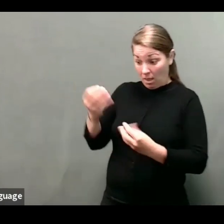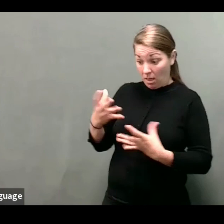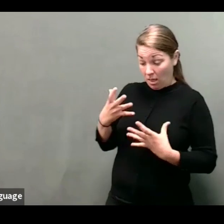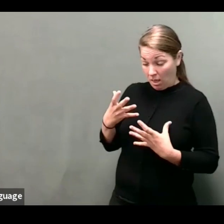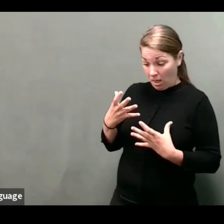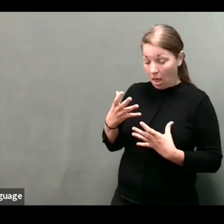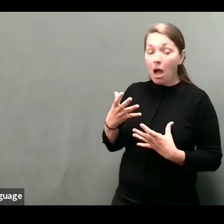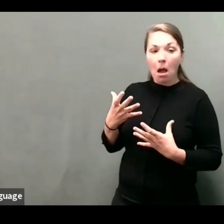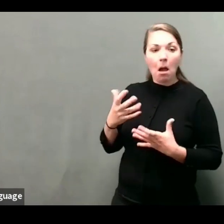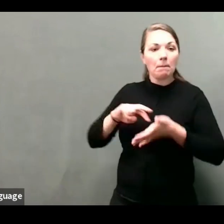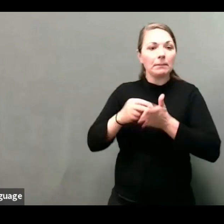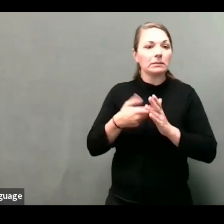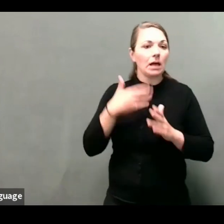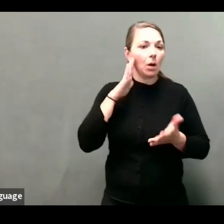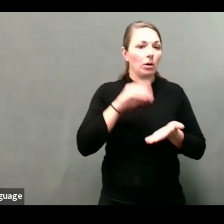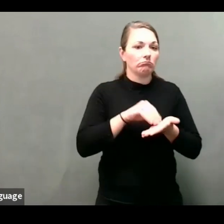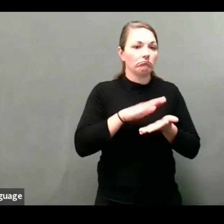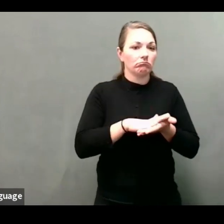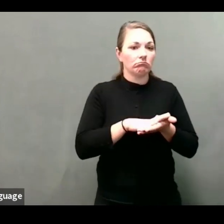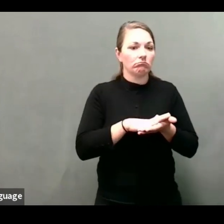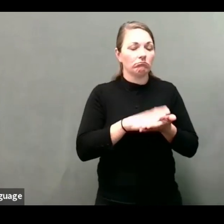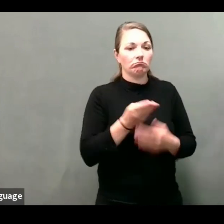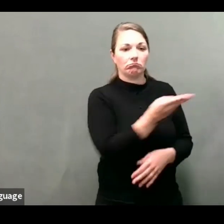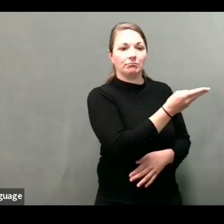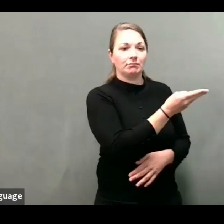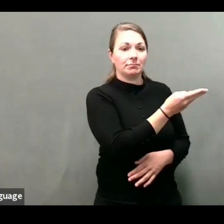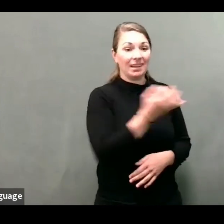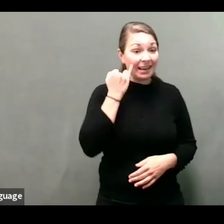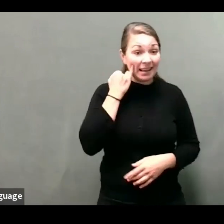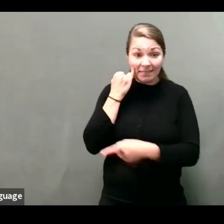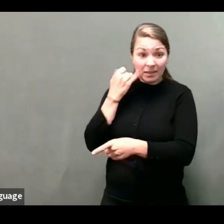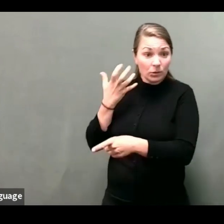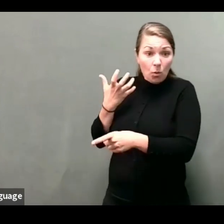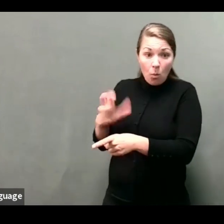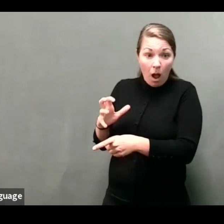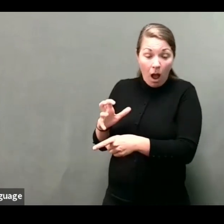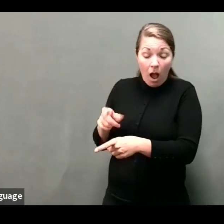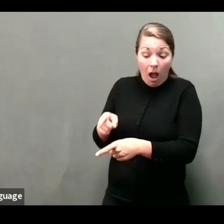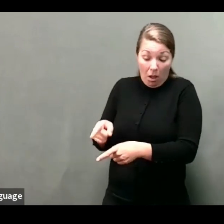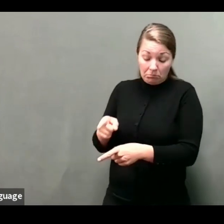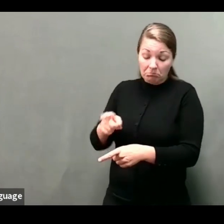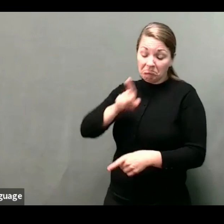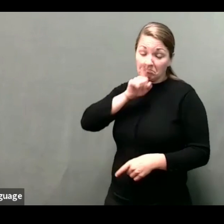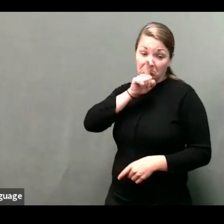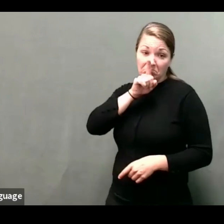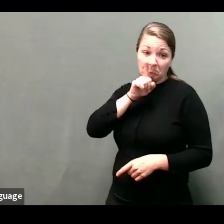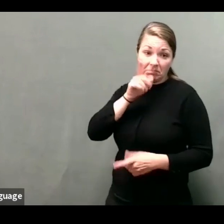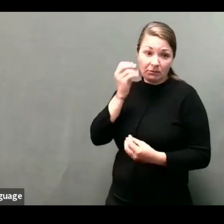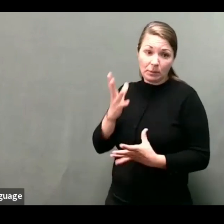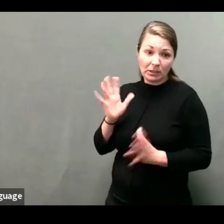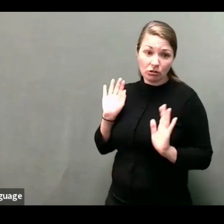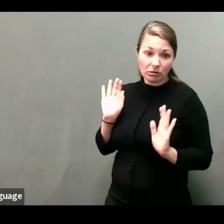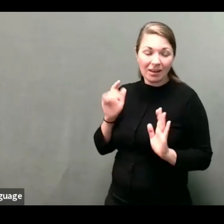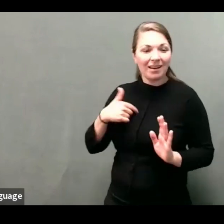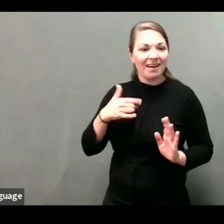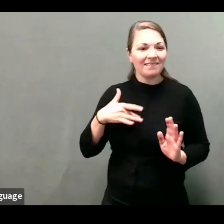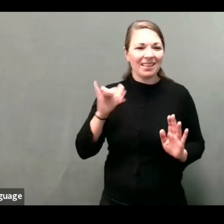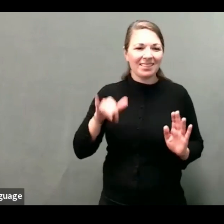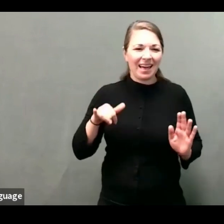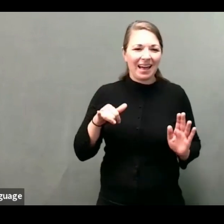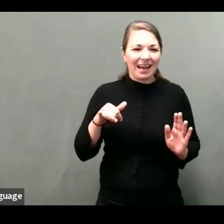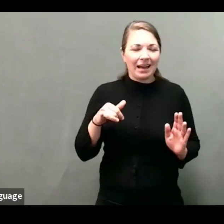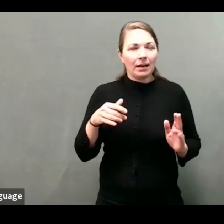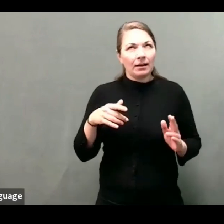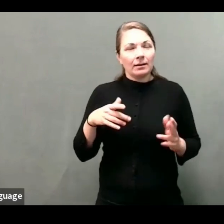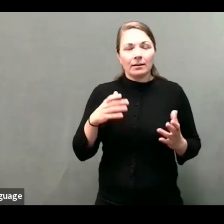you don't want to have available. And it was kind of a scary conversation to have, honestly, because I just really hated